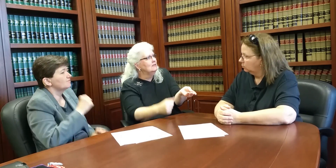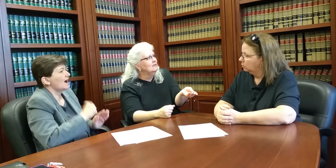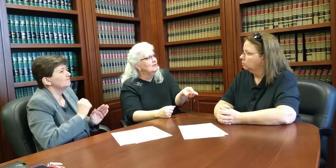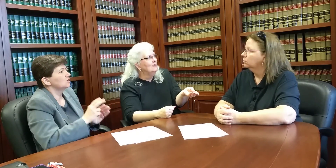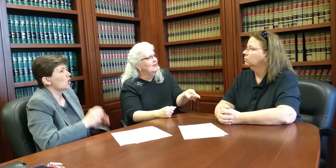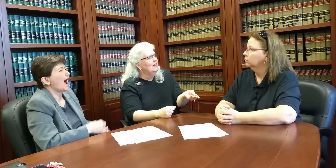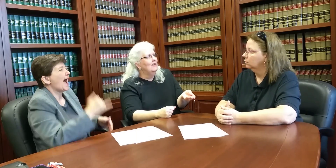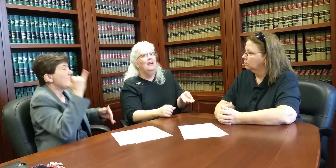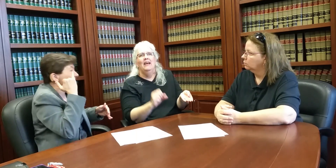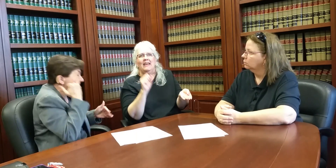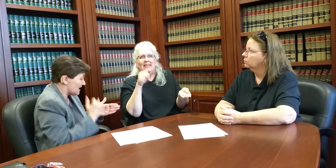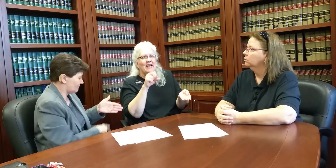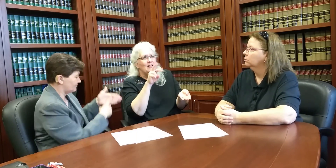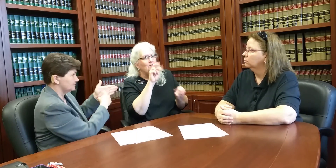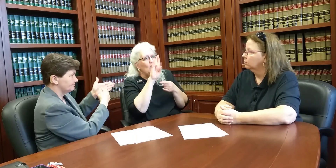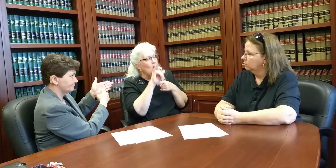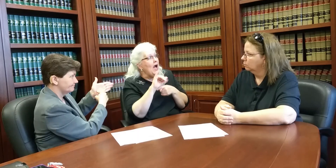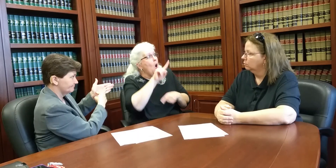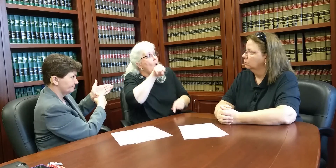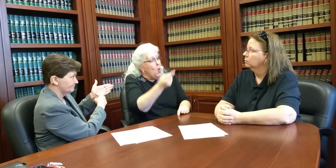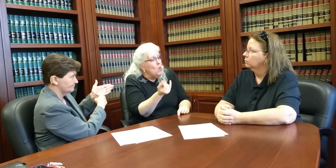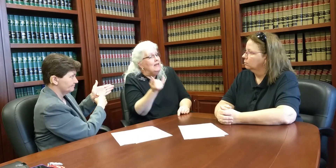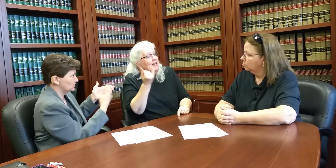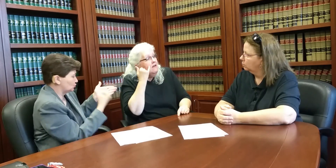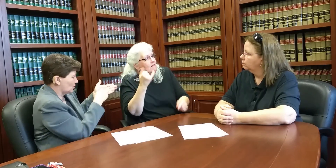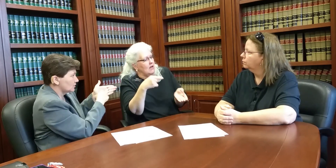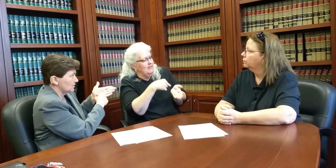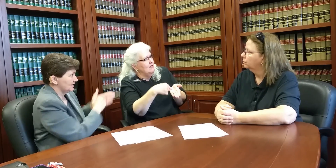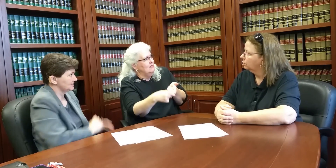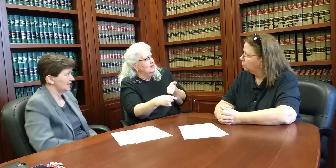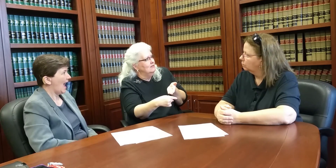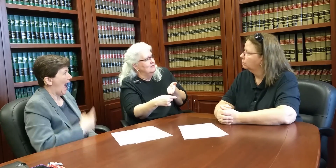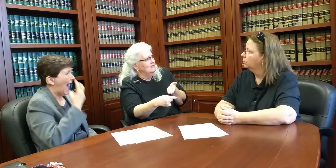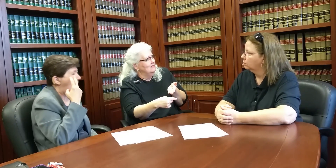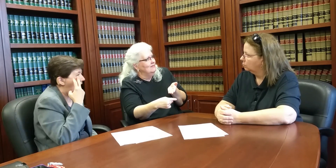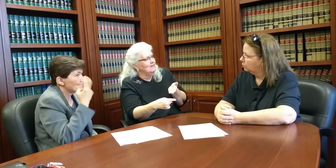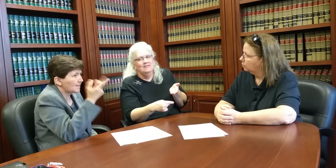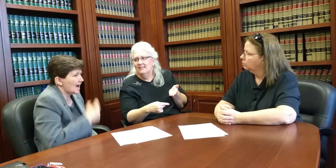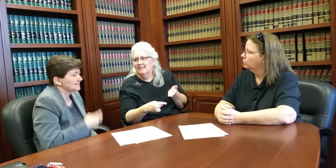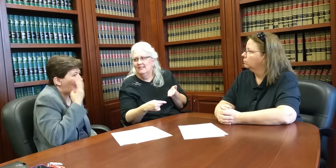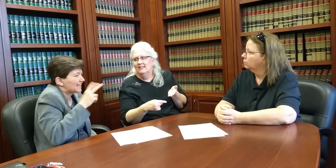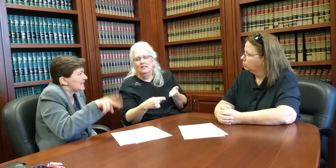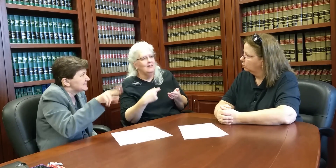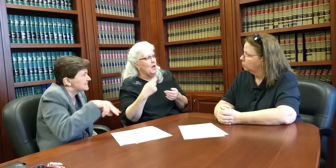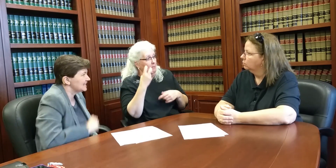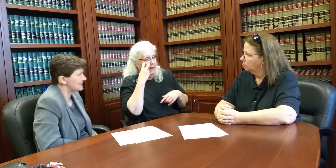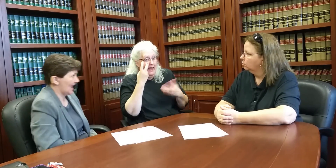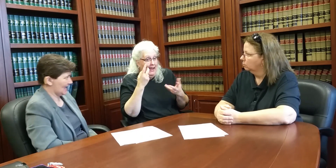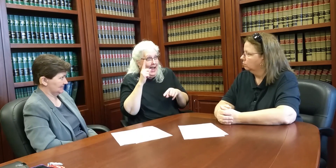provide BRI if, but you're not doing it. I'm blind, I can't see that.